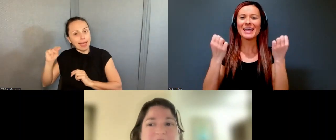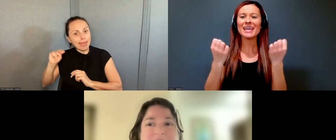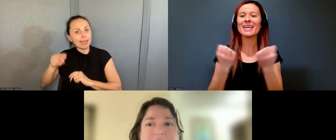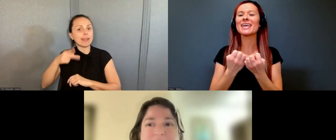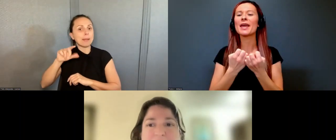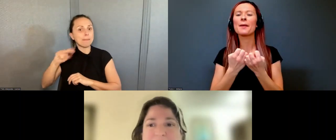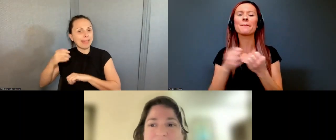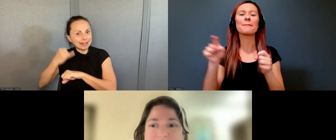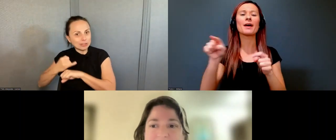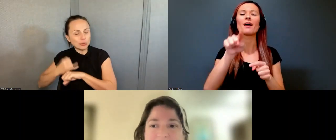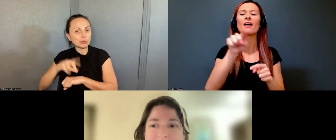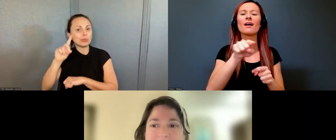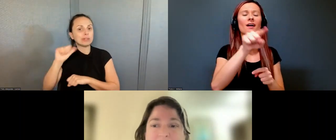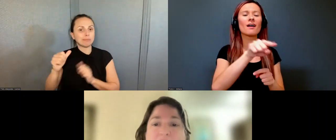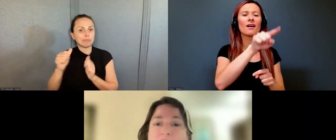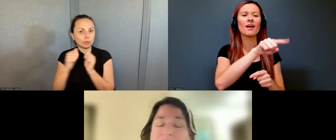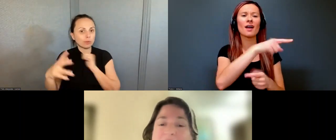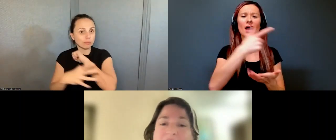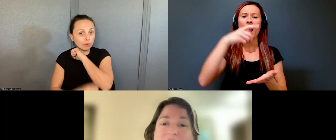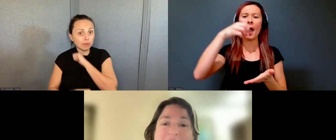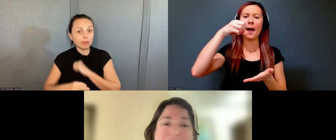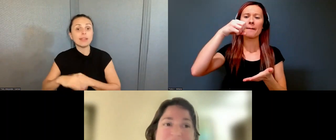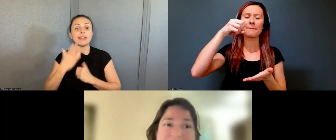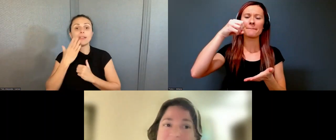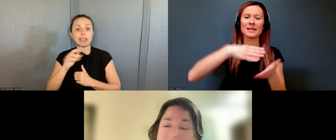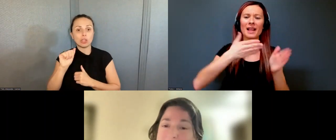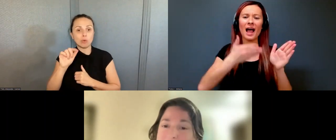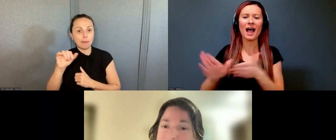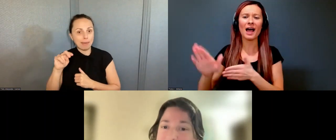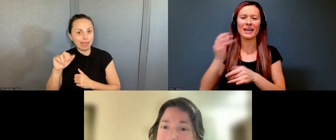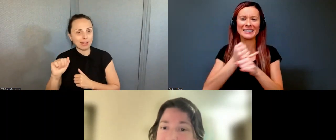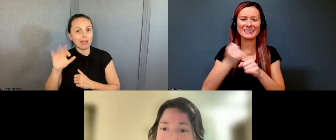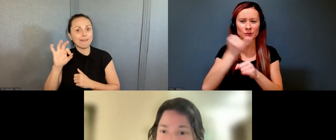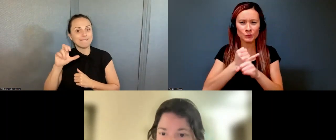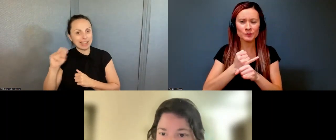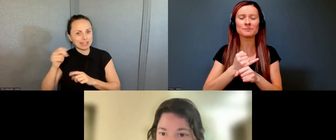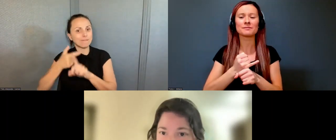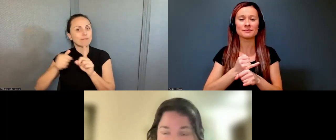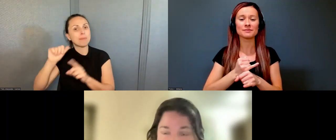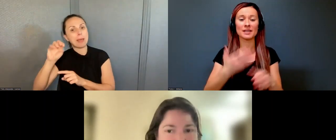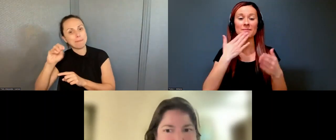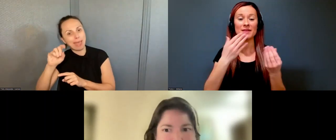and Disability Without Poverty. We thank Amanda Fenton of Amanda Fenton